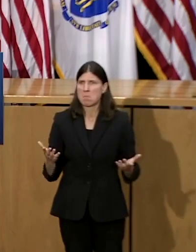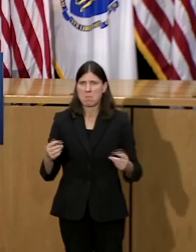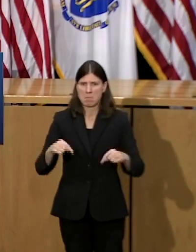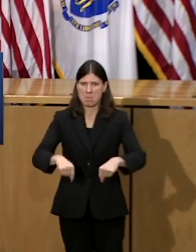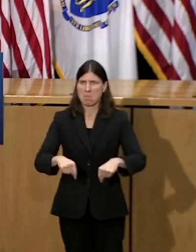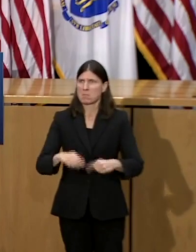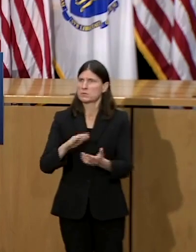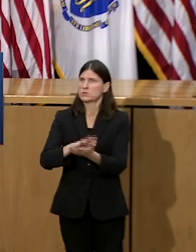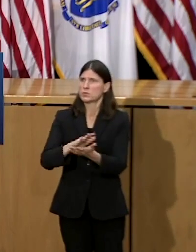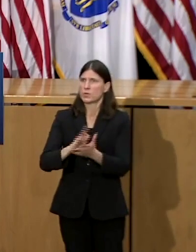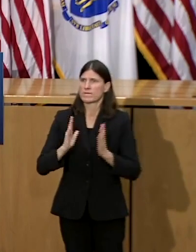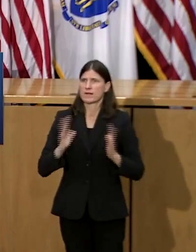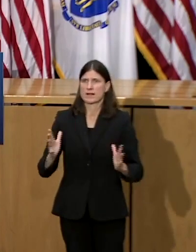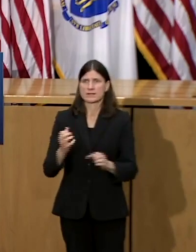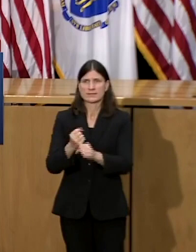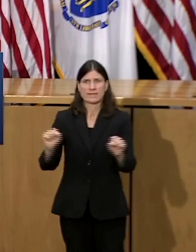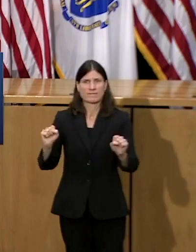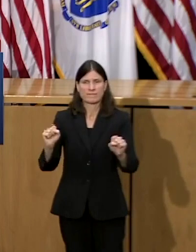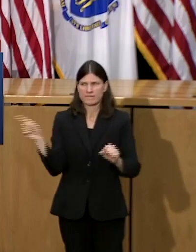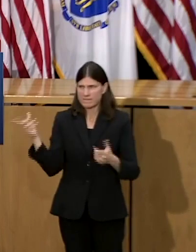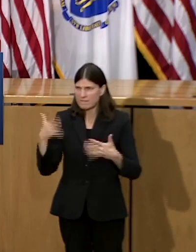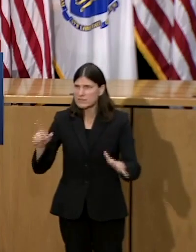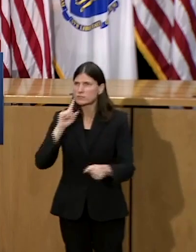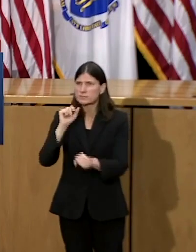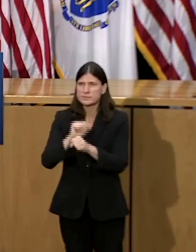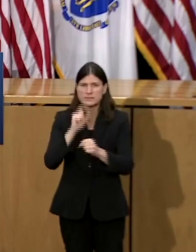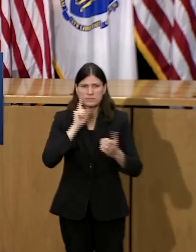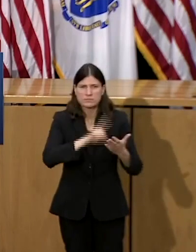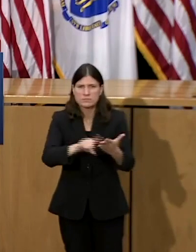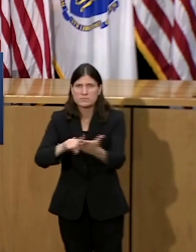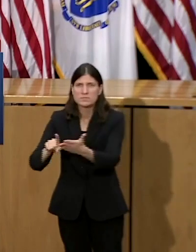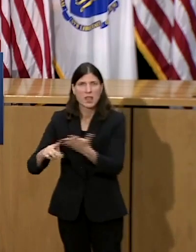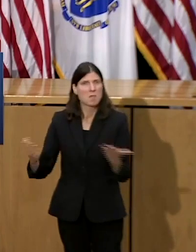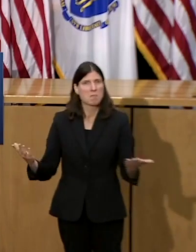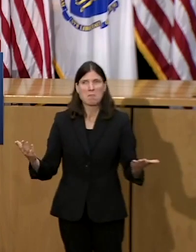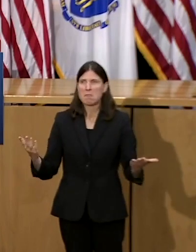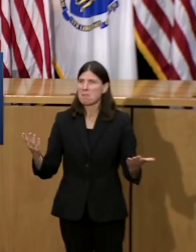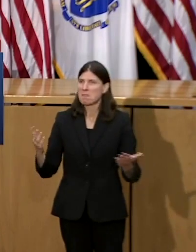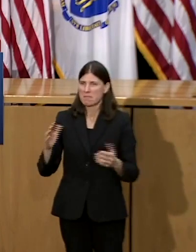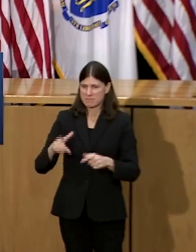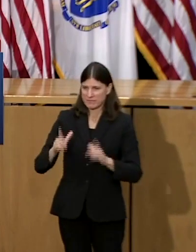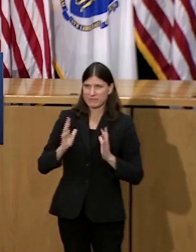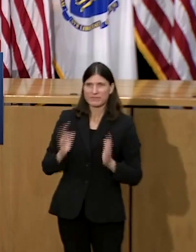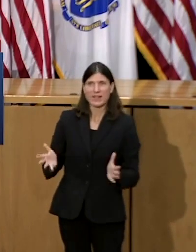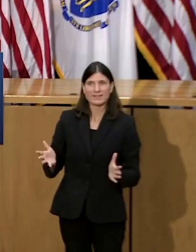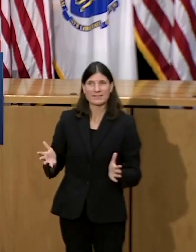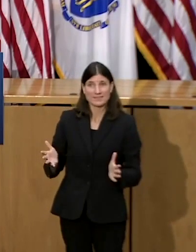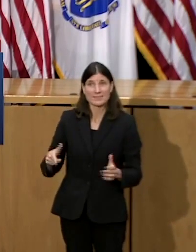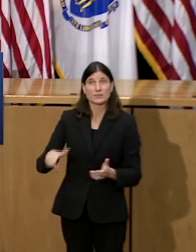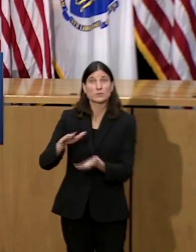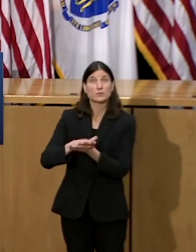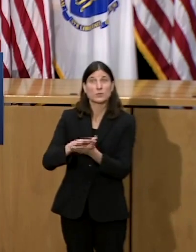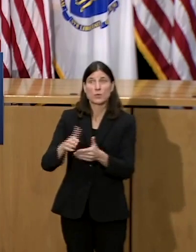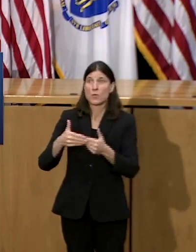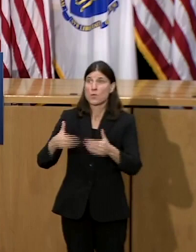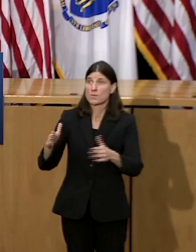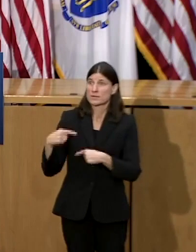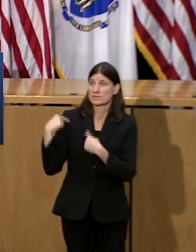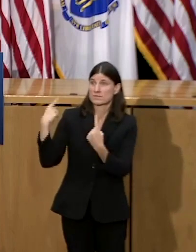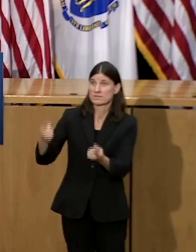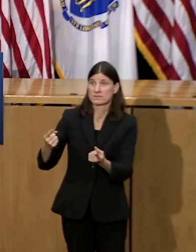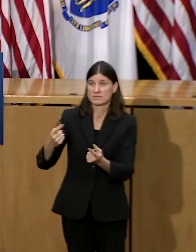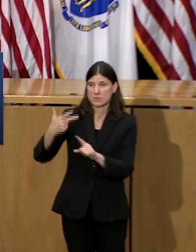U.S., of which we now have several months' worth, show schools can open and operate safely in person. And right here